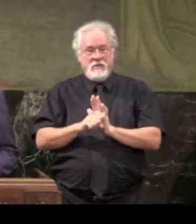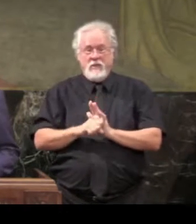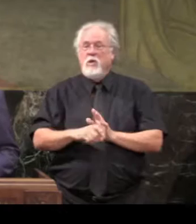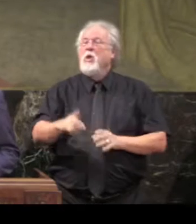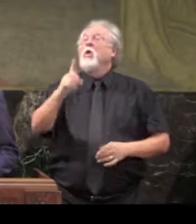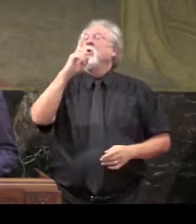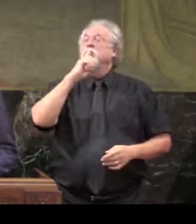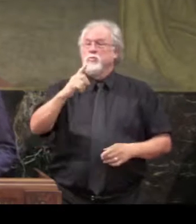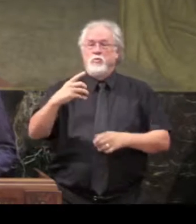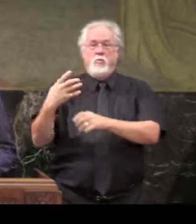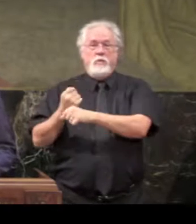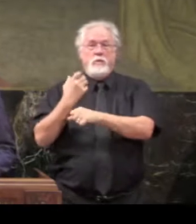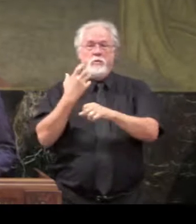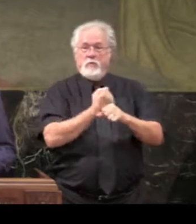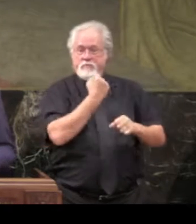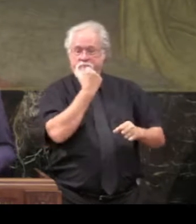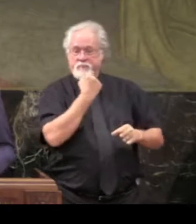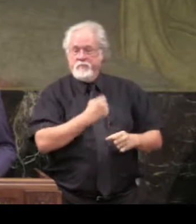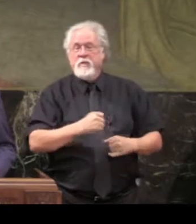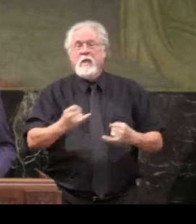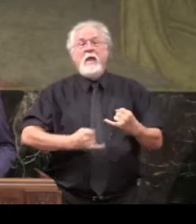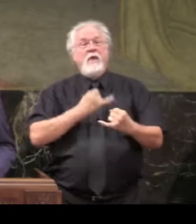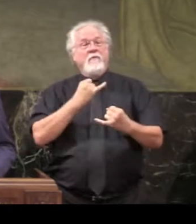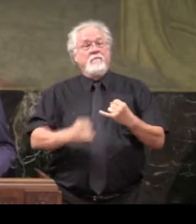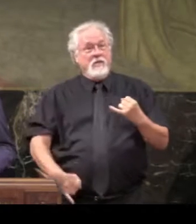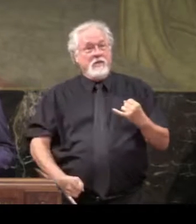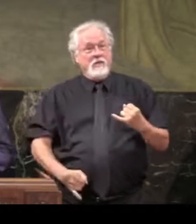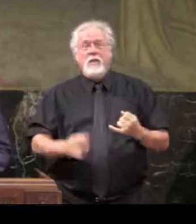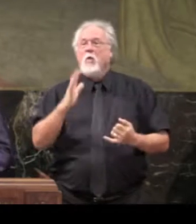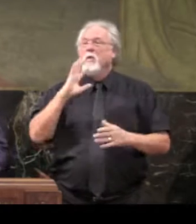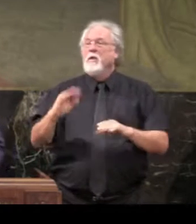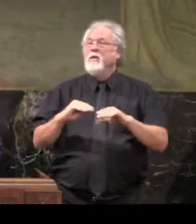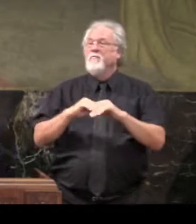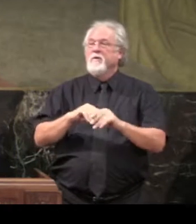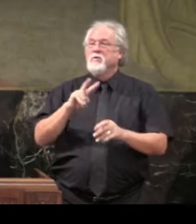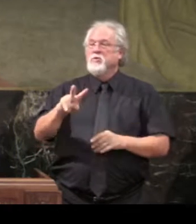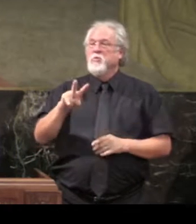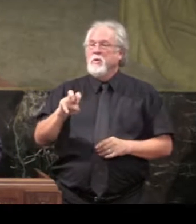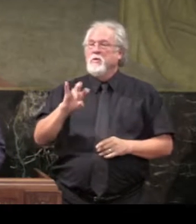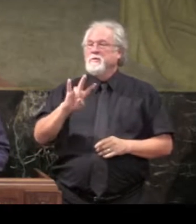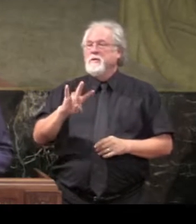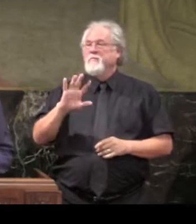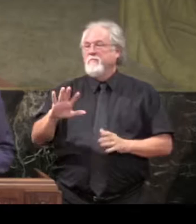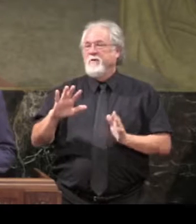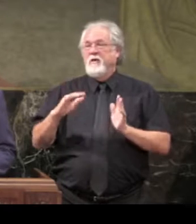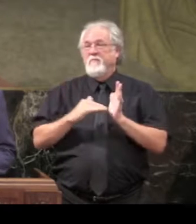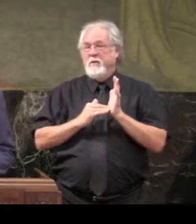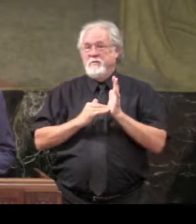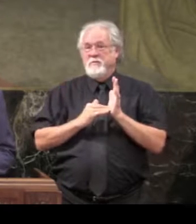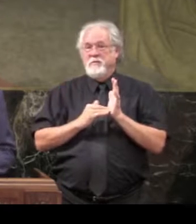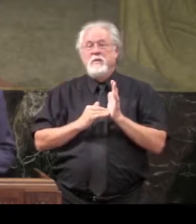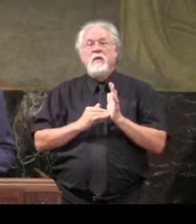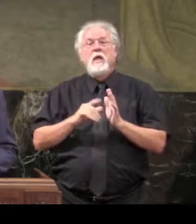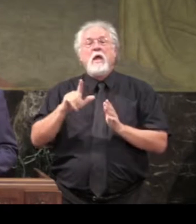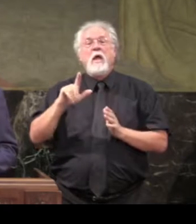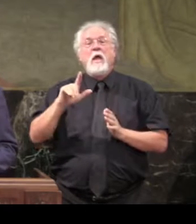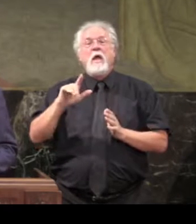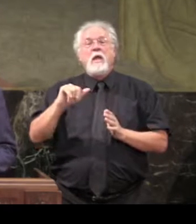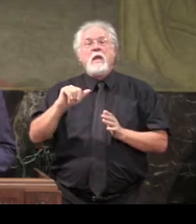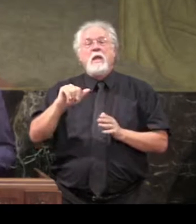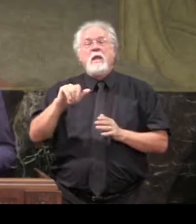true win-win. Finally, I'm proud to announce that we're investing nearly $275,000 and leveraging